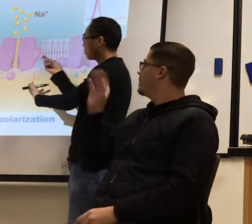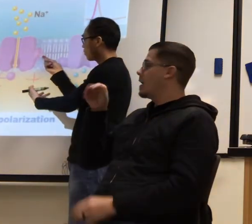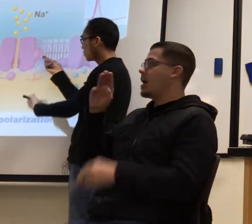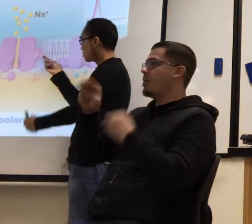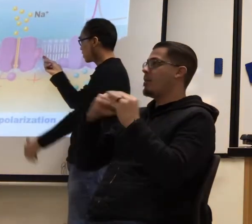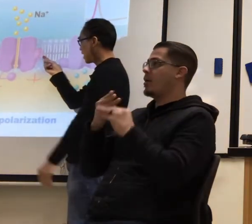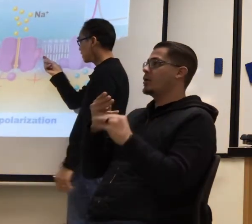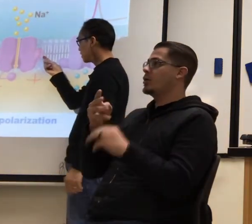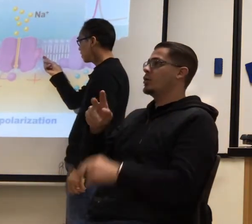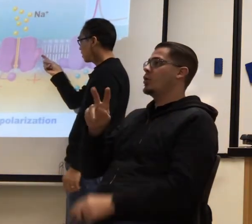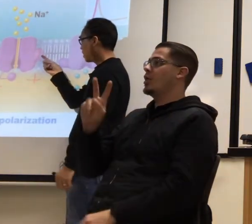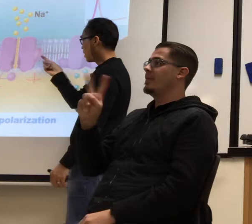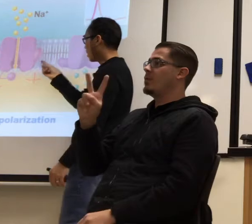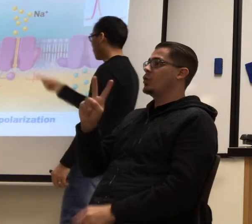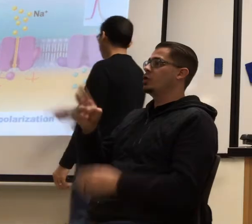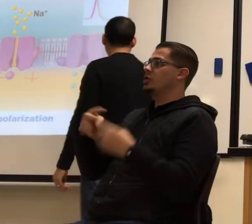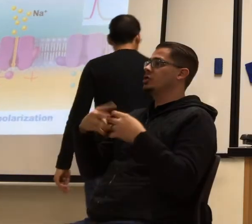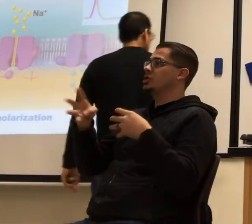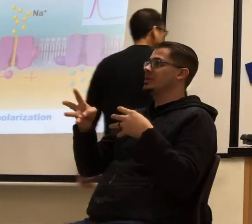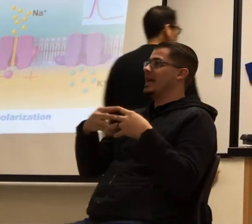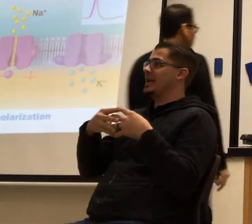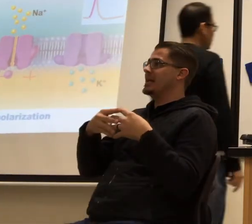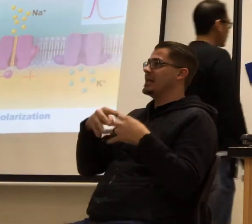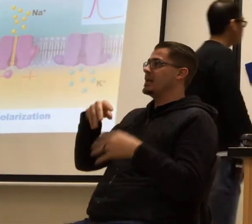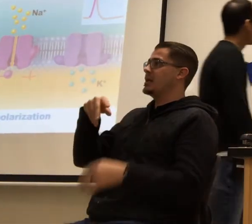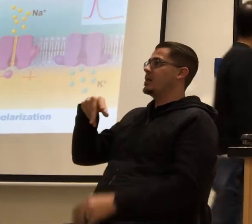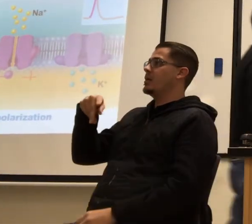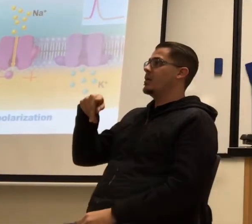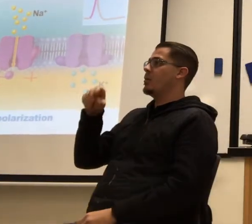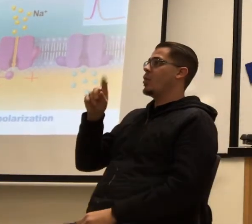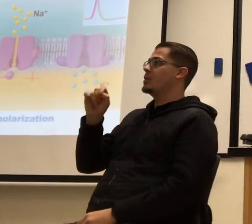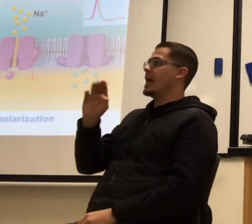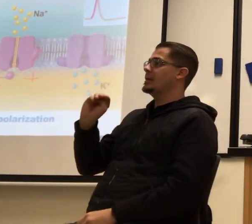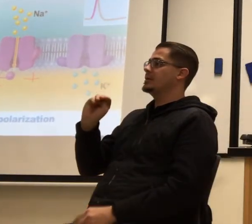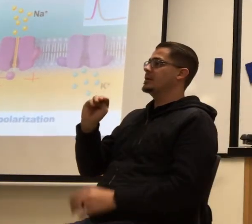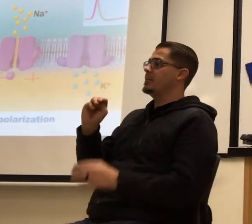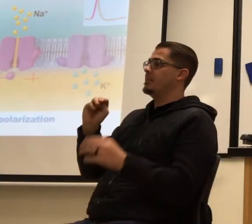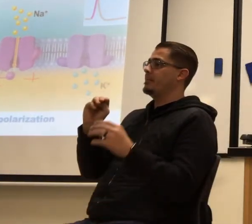molecule, the voltage-gated potassium channel.